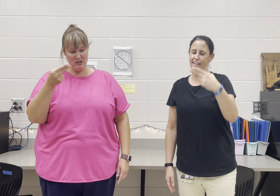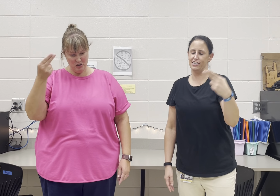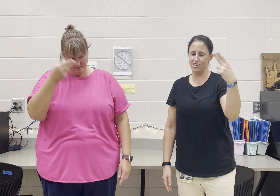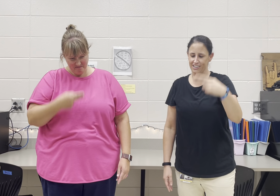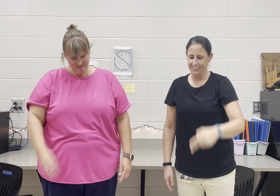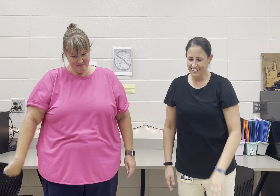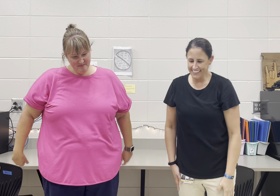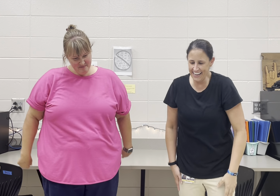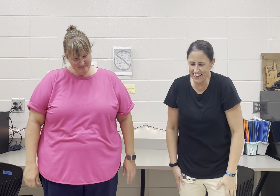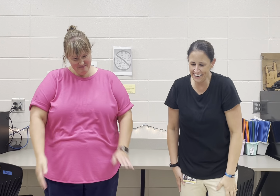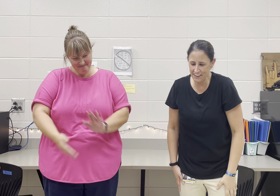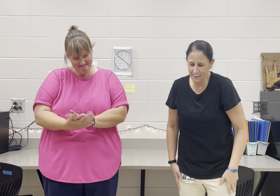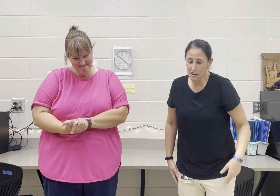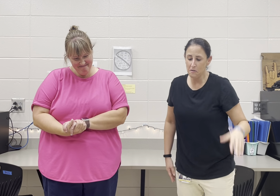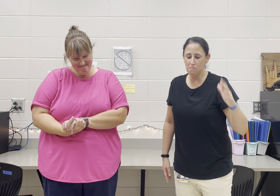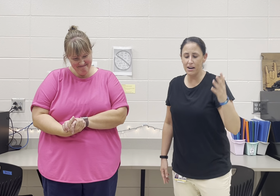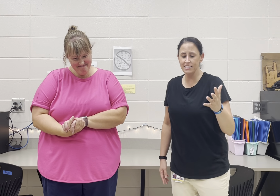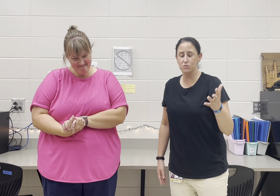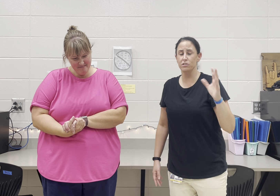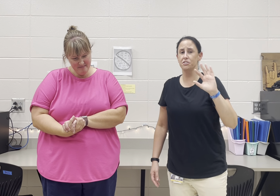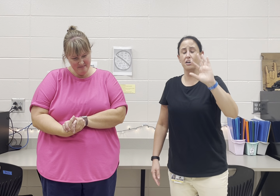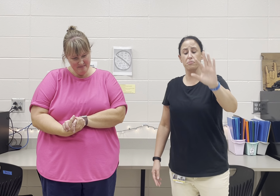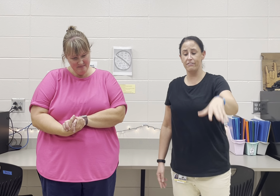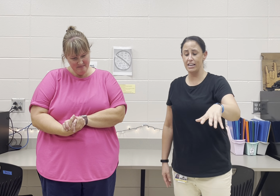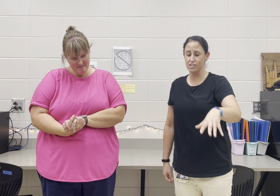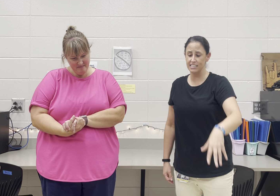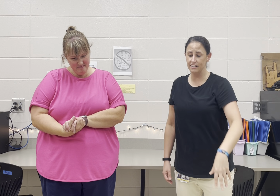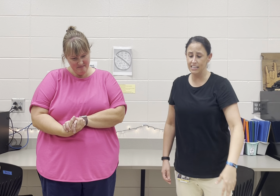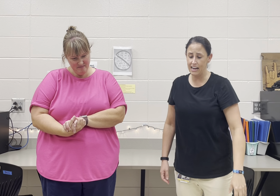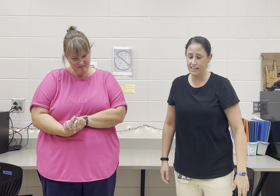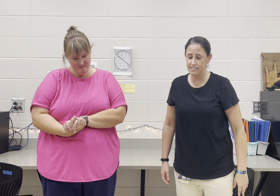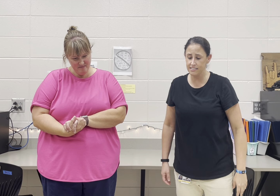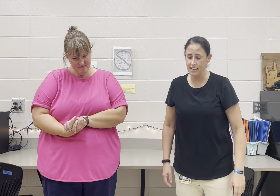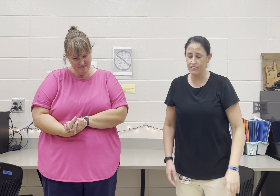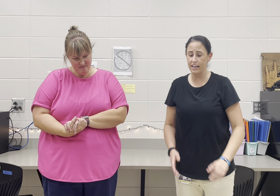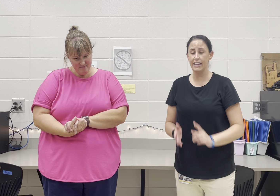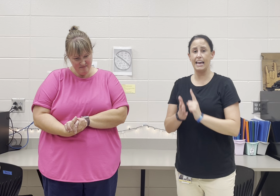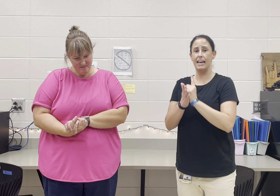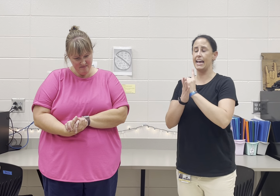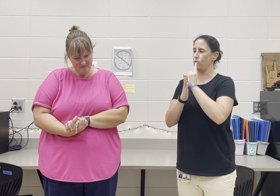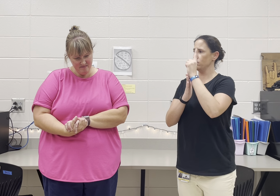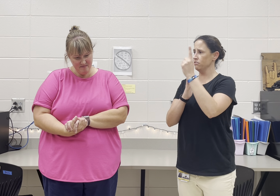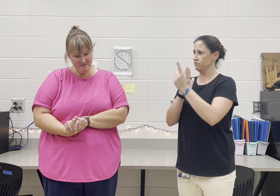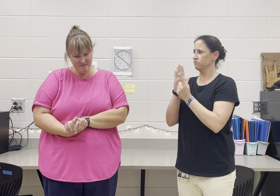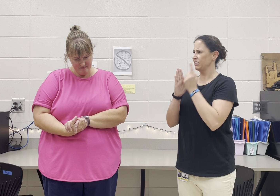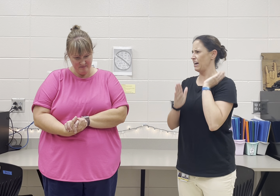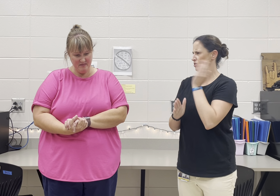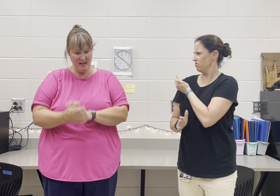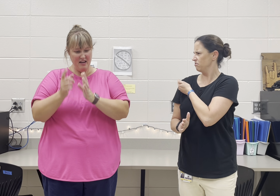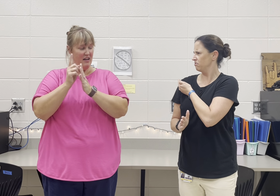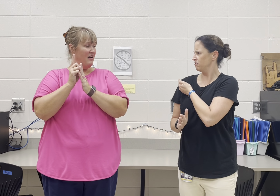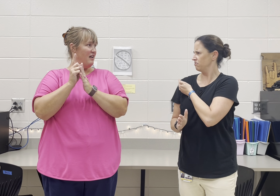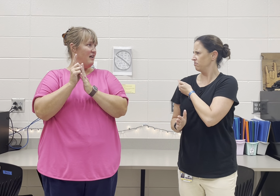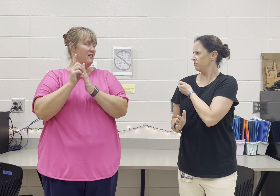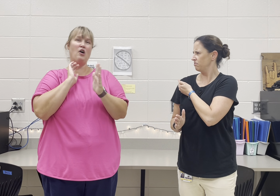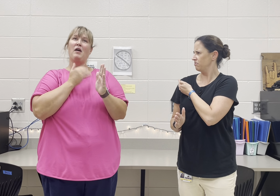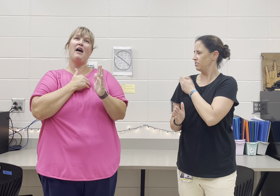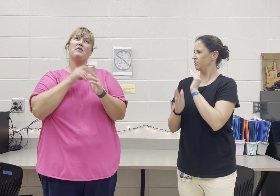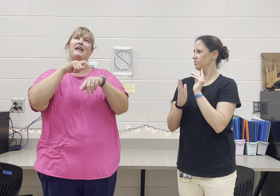H. Months, we'll do the abbreviations in class, and then hour. Hour? No, not hour. Think about